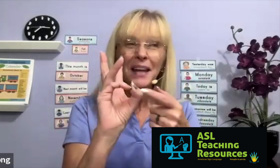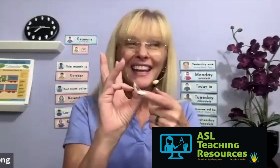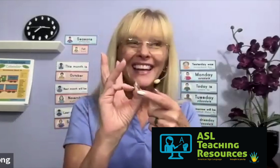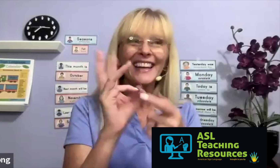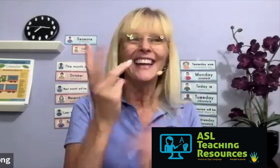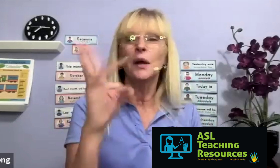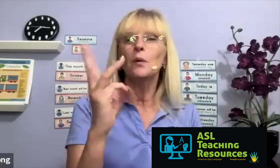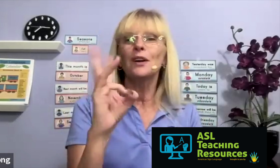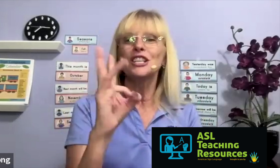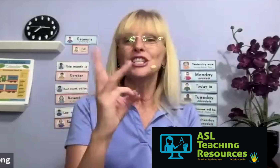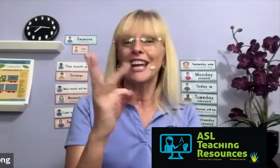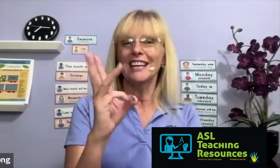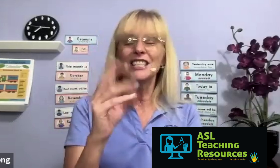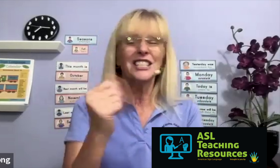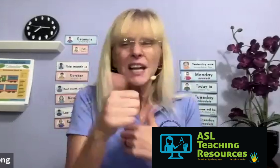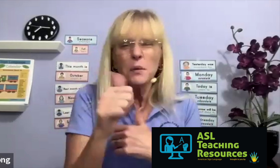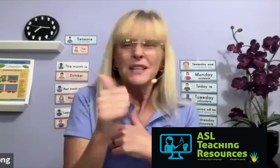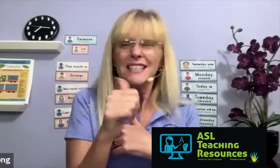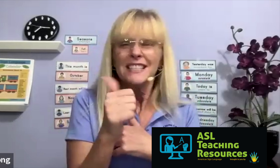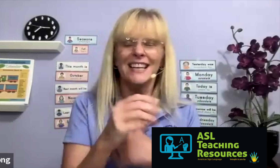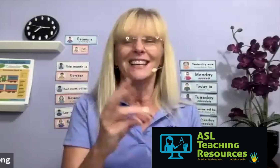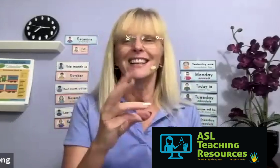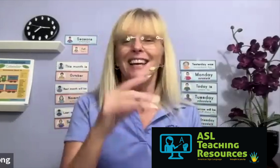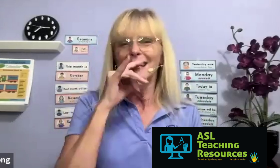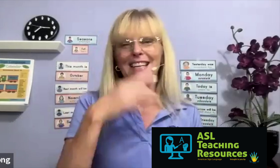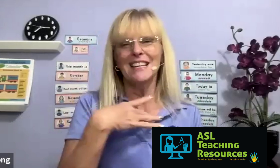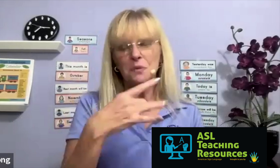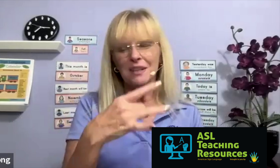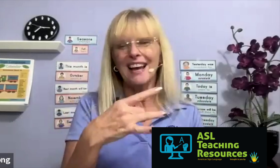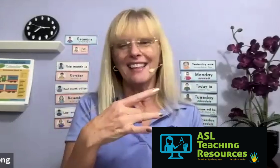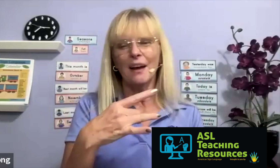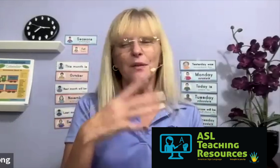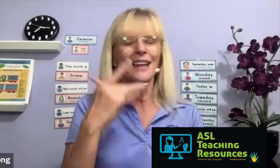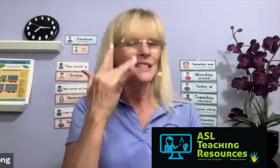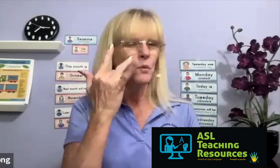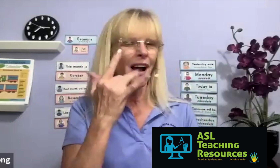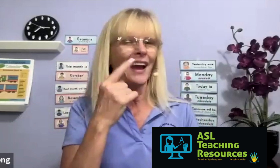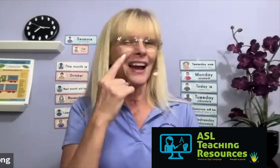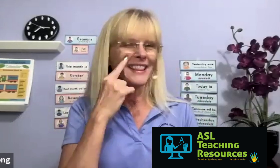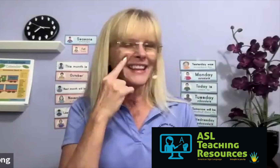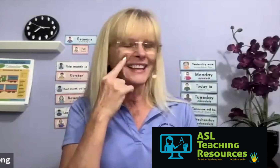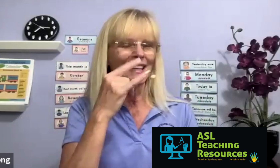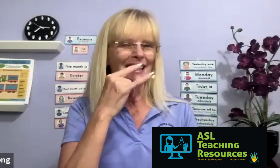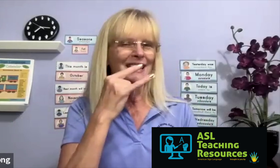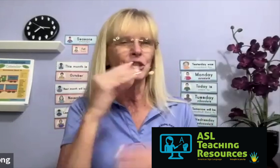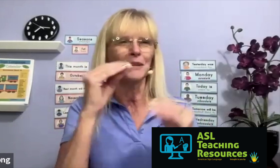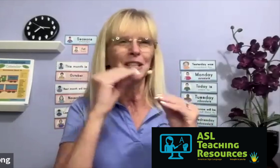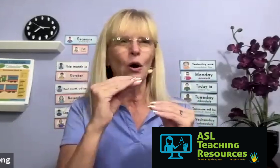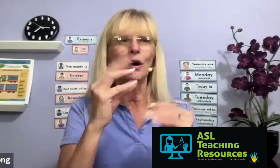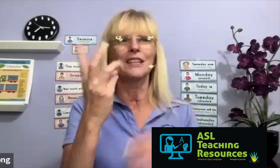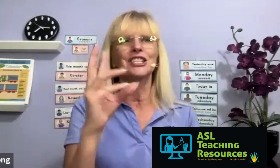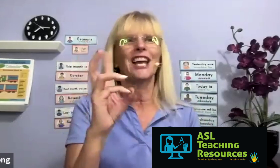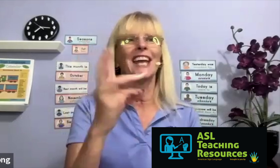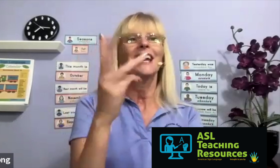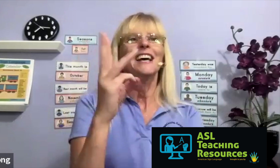pinky again and we're going to shake it just like we did 10. And the kids will like that one. That's why I think the kids should be taught the shake.